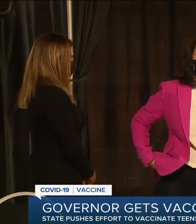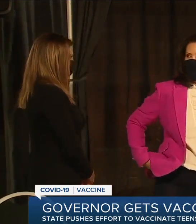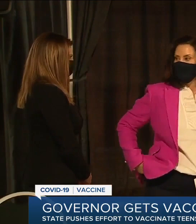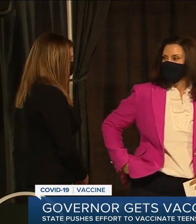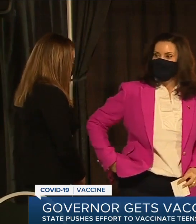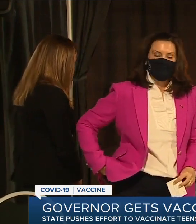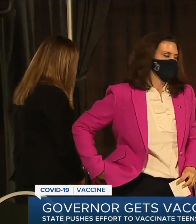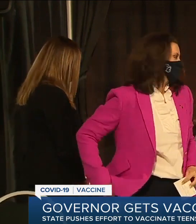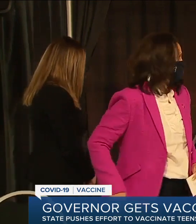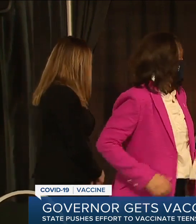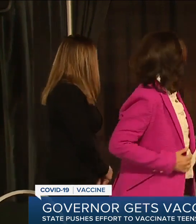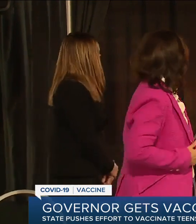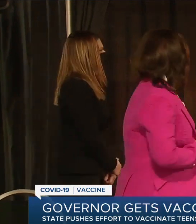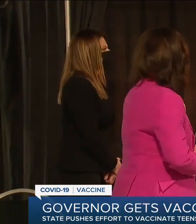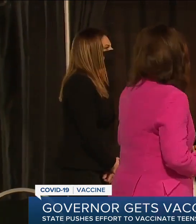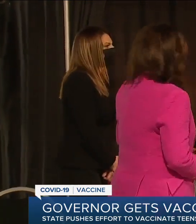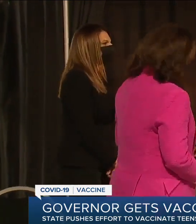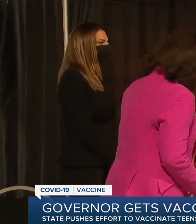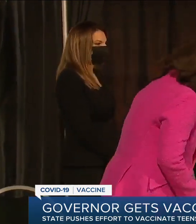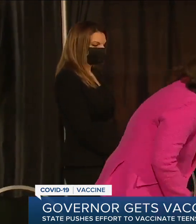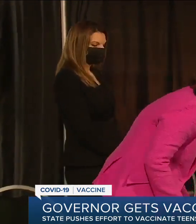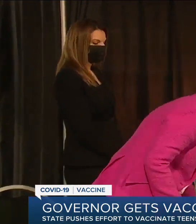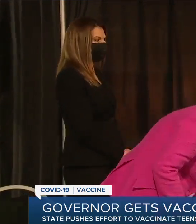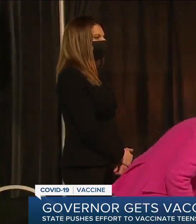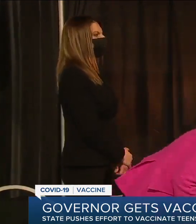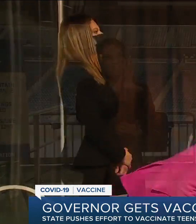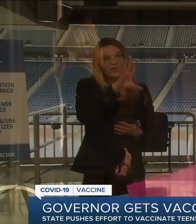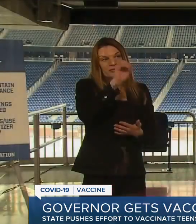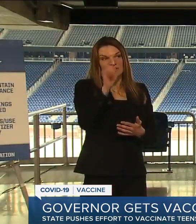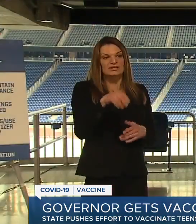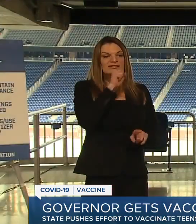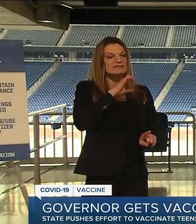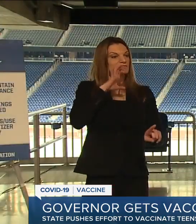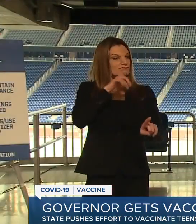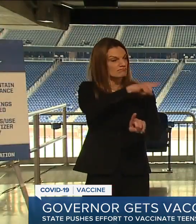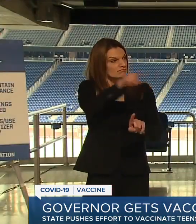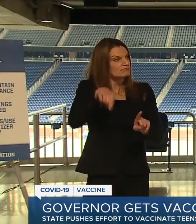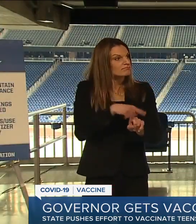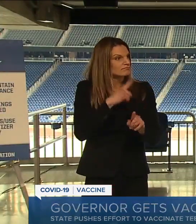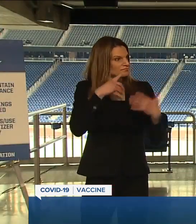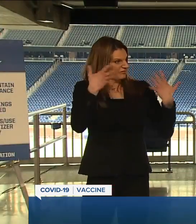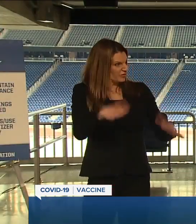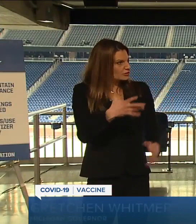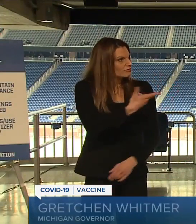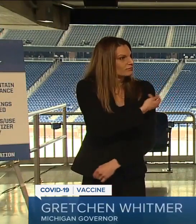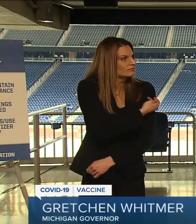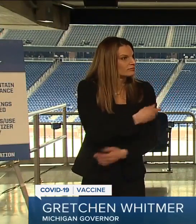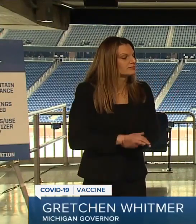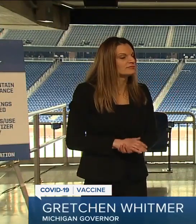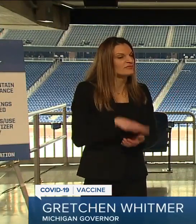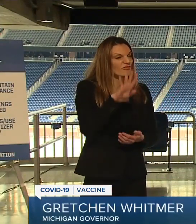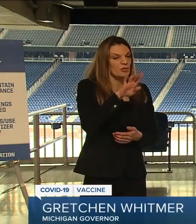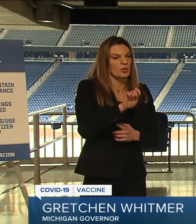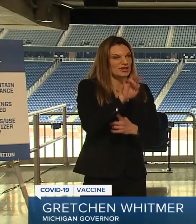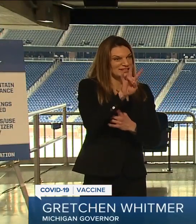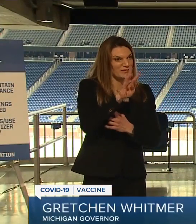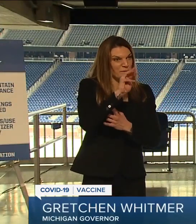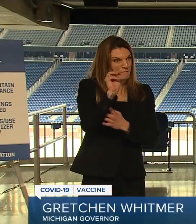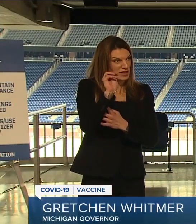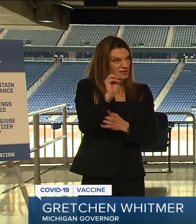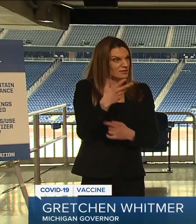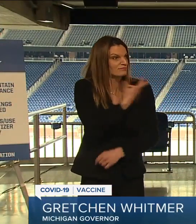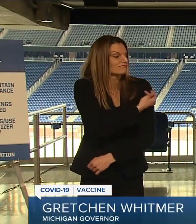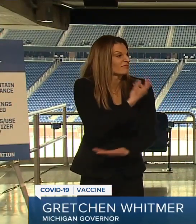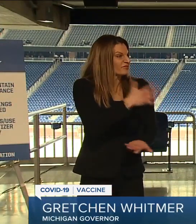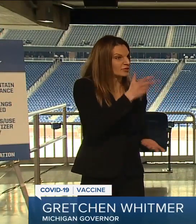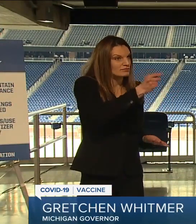make vaccines a family affair as well. In Michigan, over 4.7 million doses have been administered to